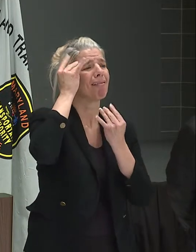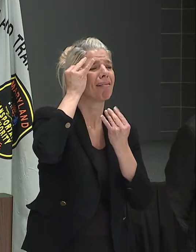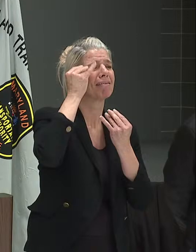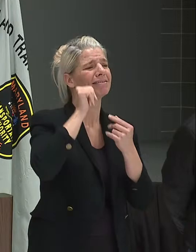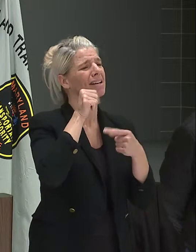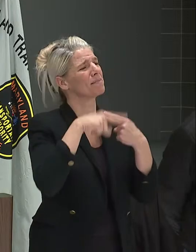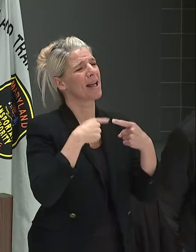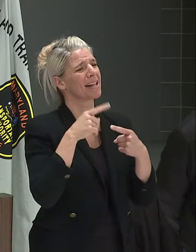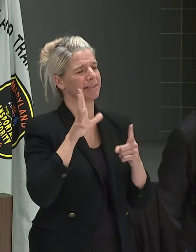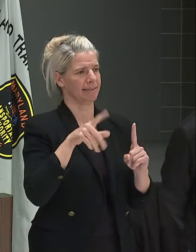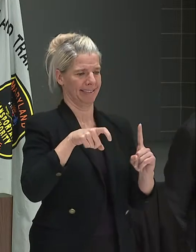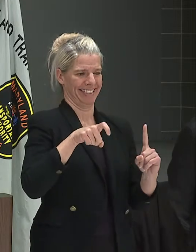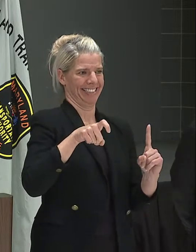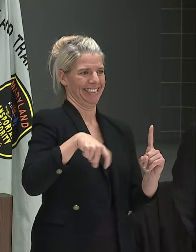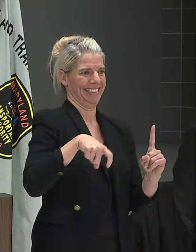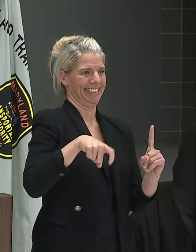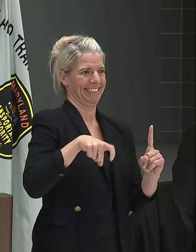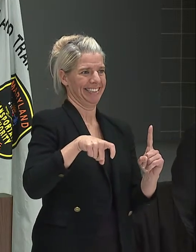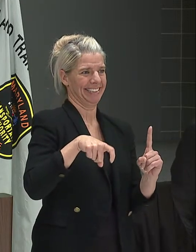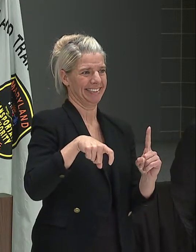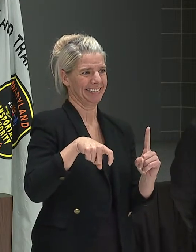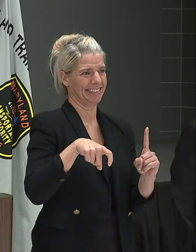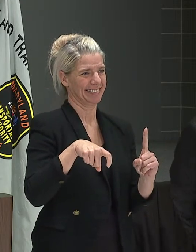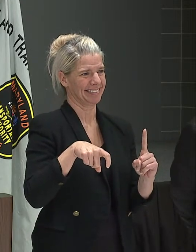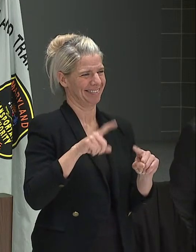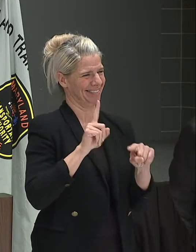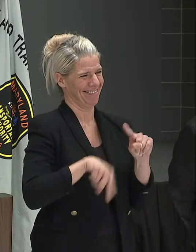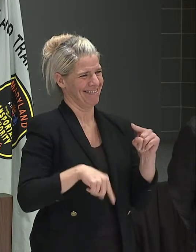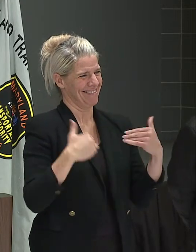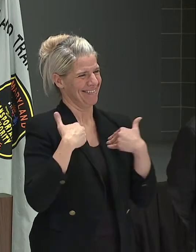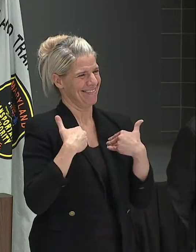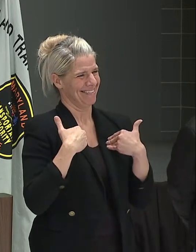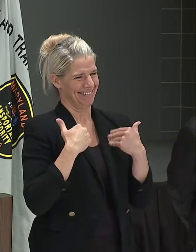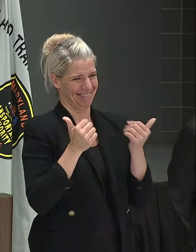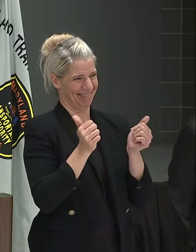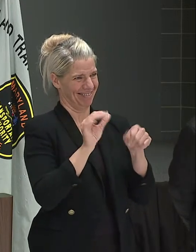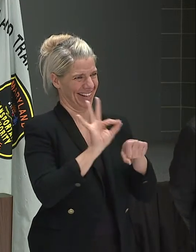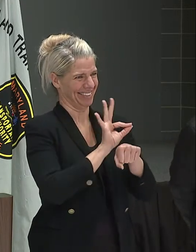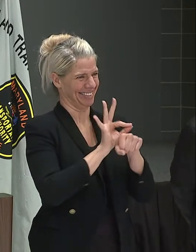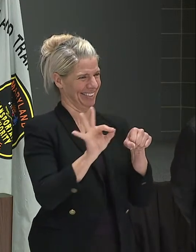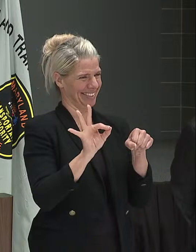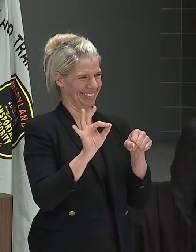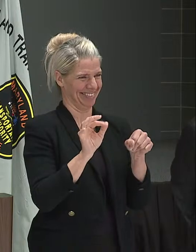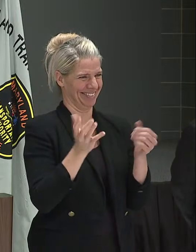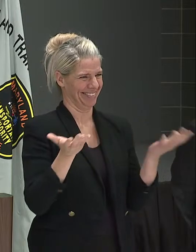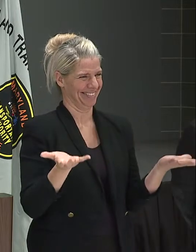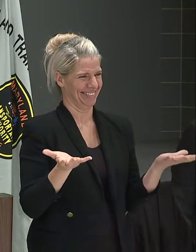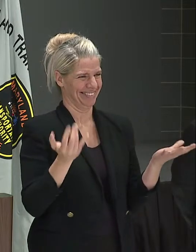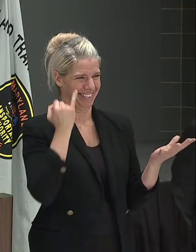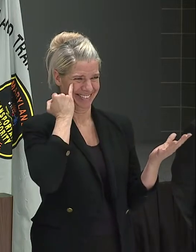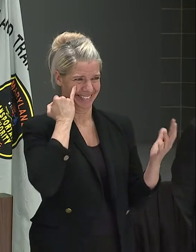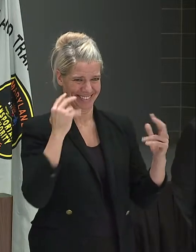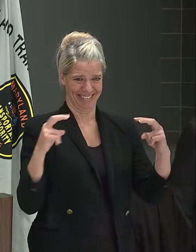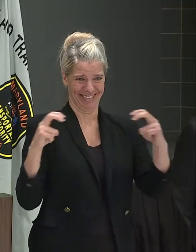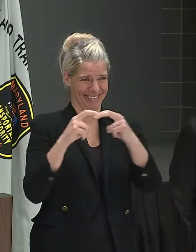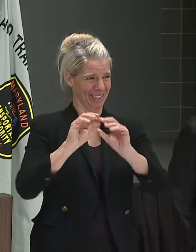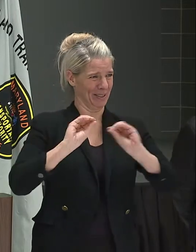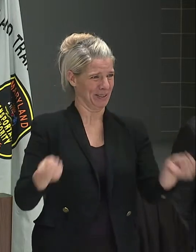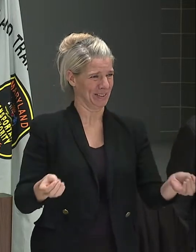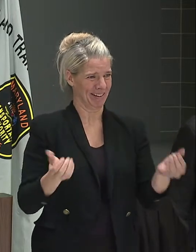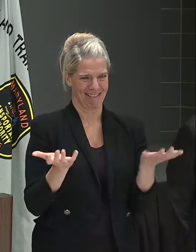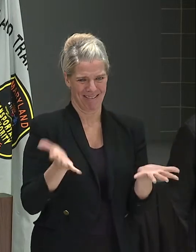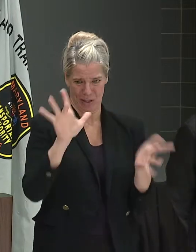necessity. You cannot have a fully functioning Port of Baltimore if the Key Bridge is not there.